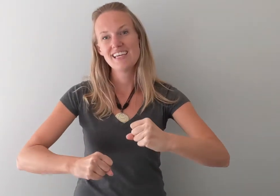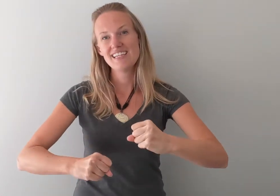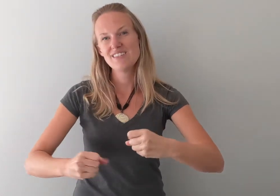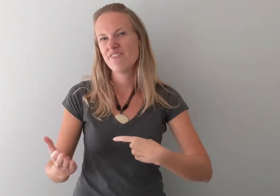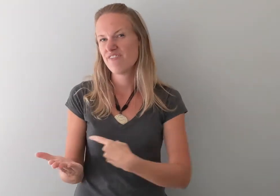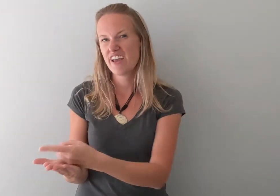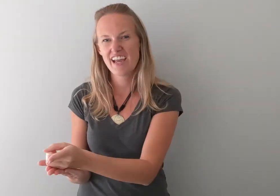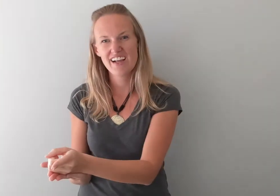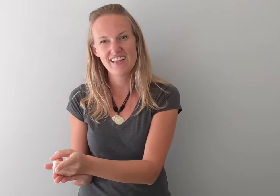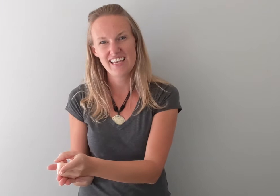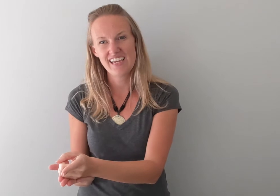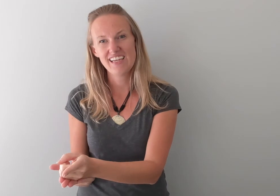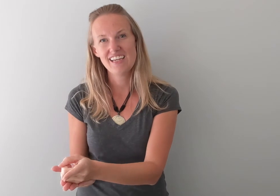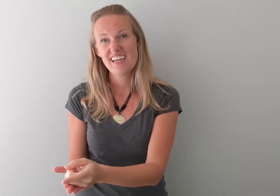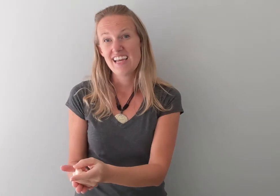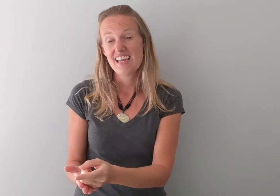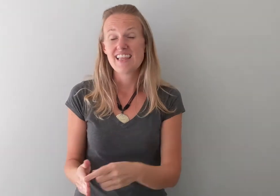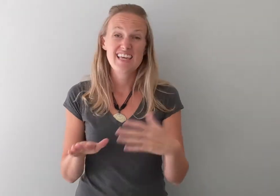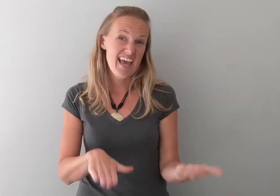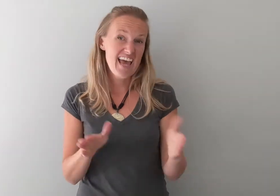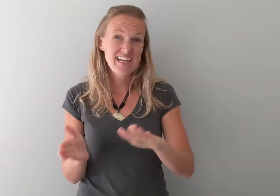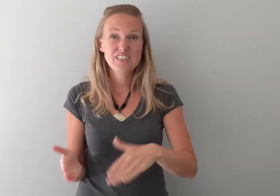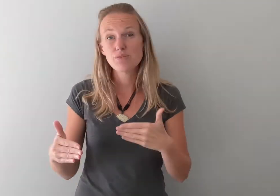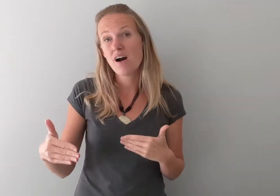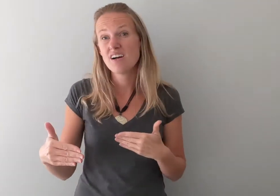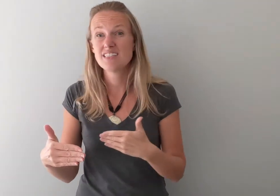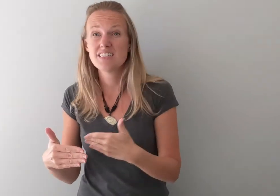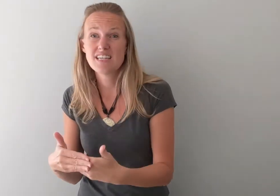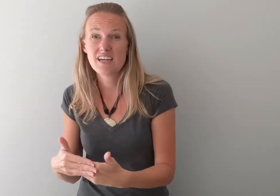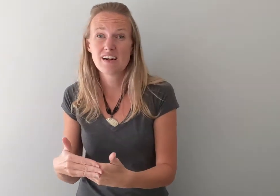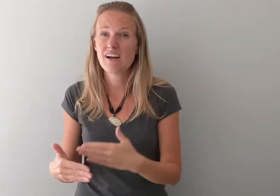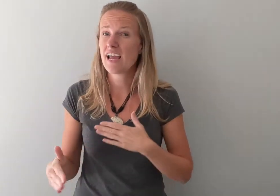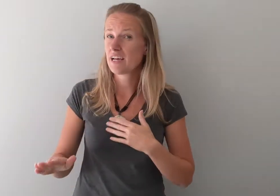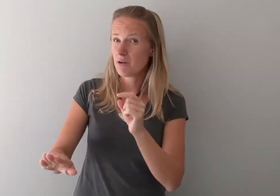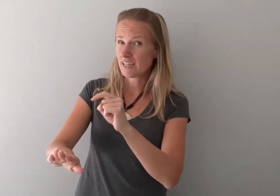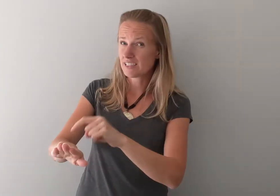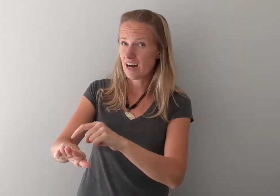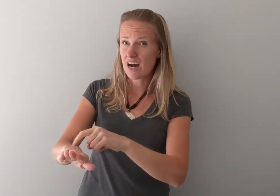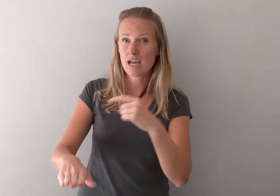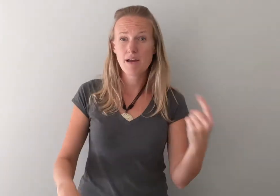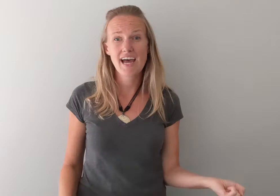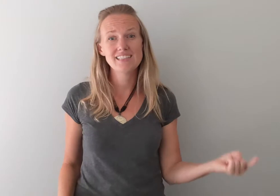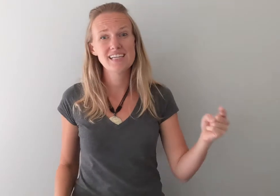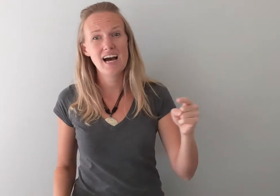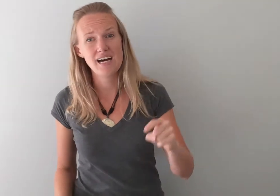is failing, the end draws near and my time has